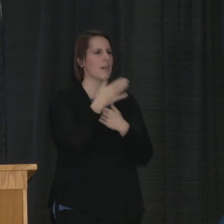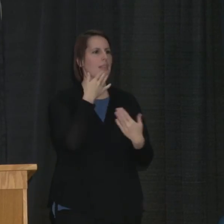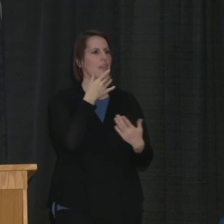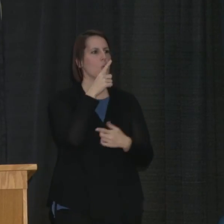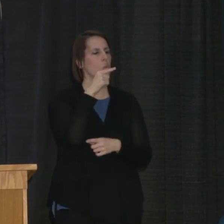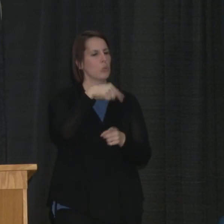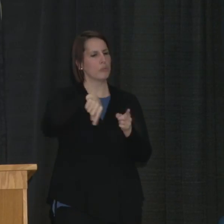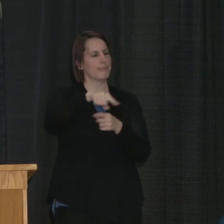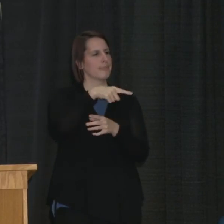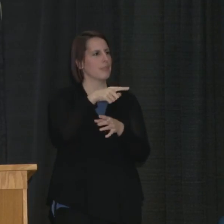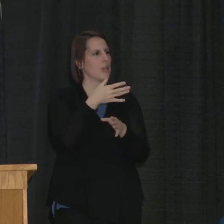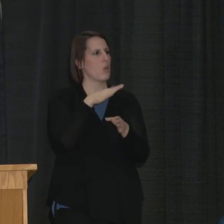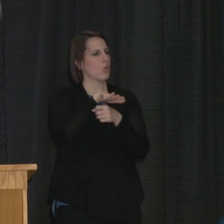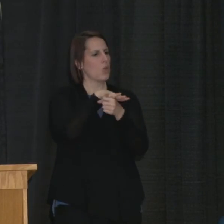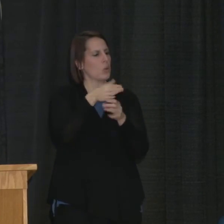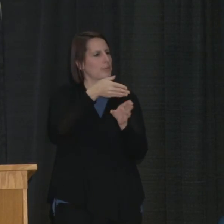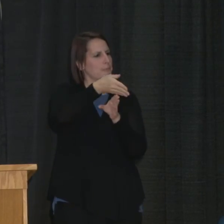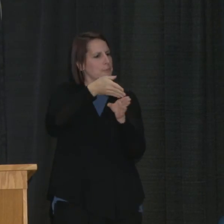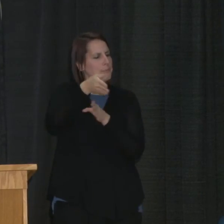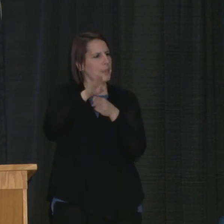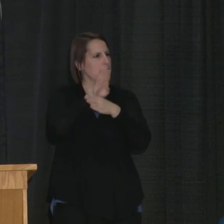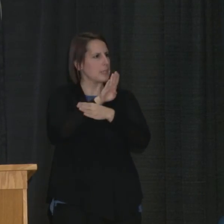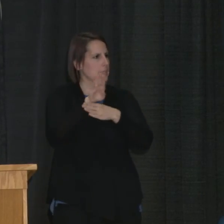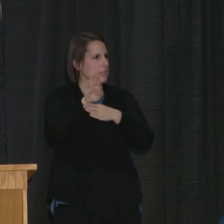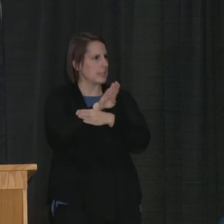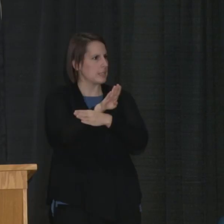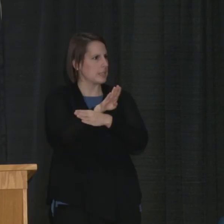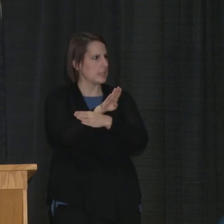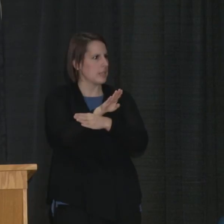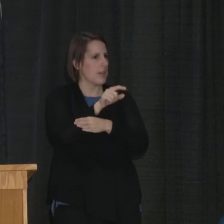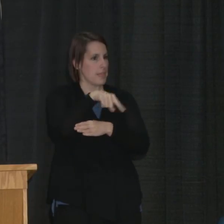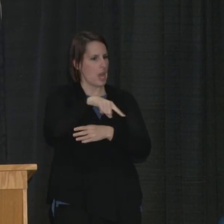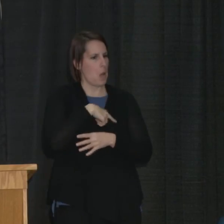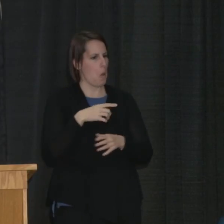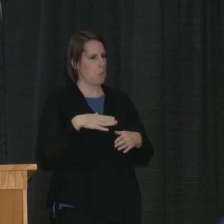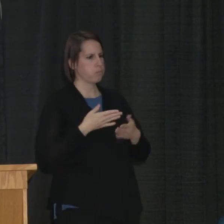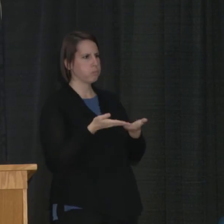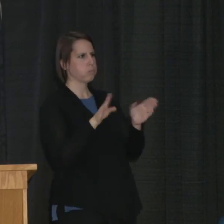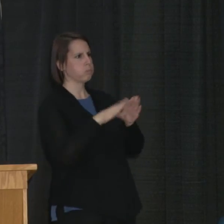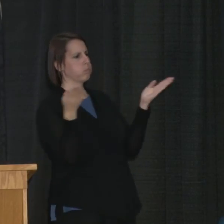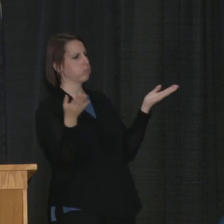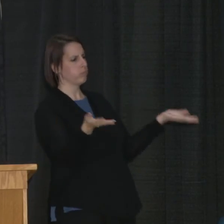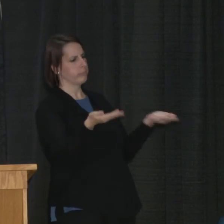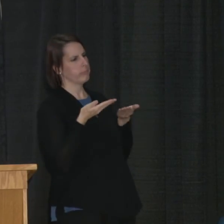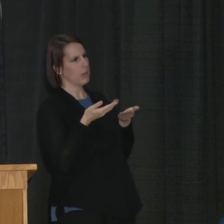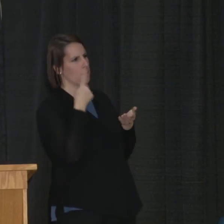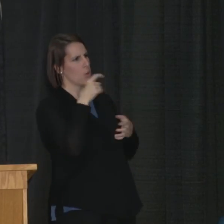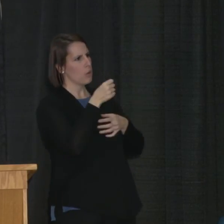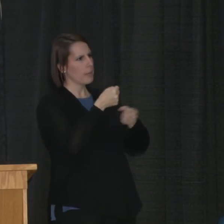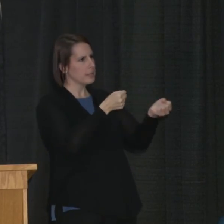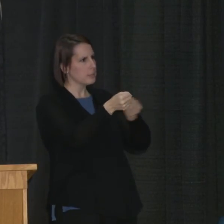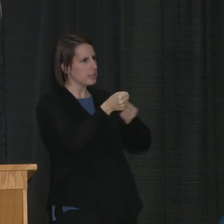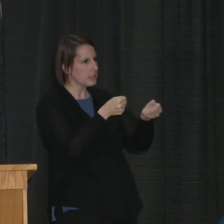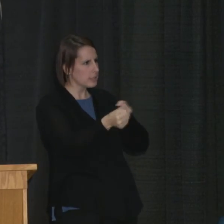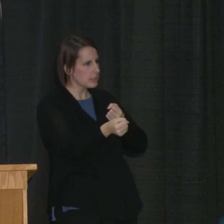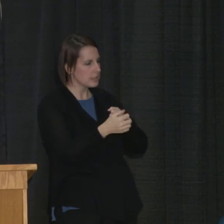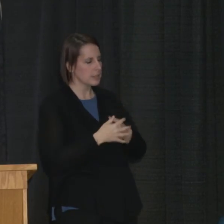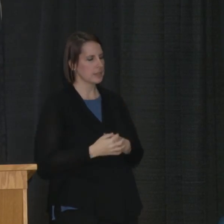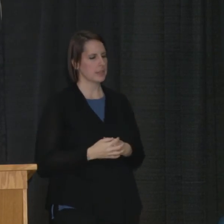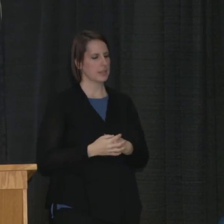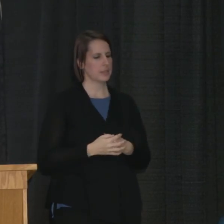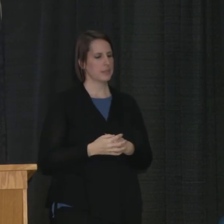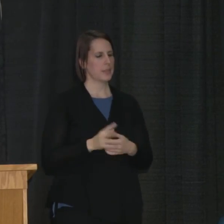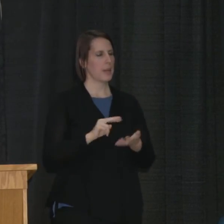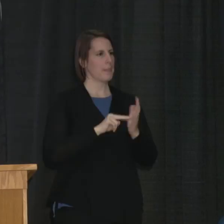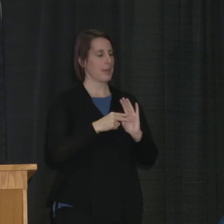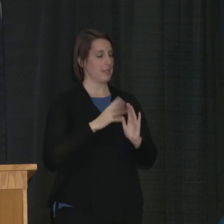that support our students by giving us the opportunity to do placements in the community. These placements allow us to strengthen the skills